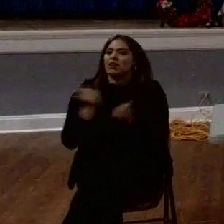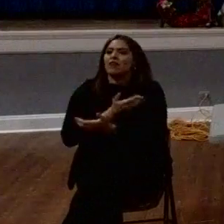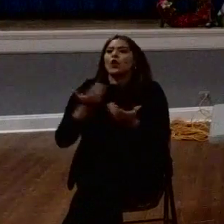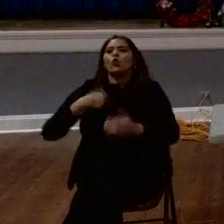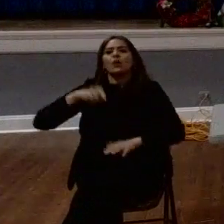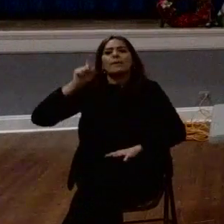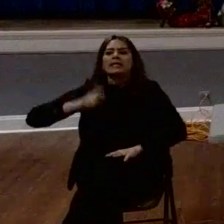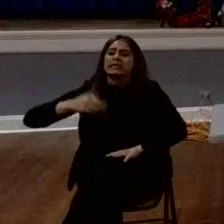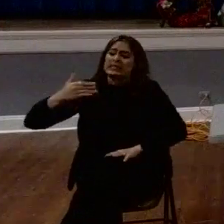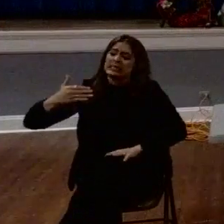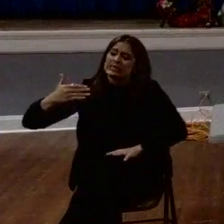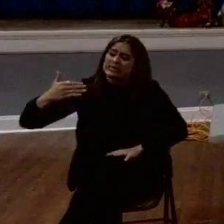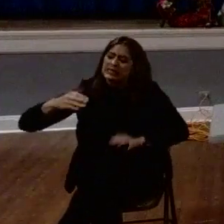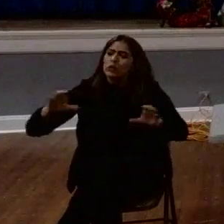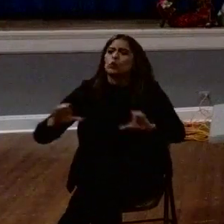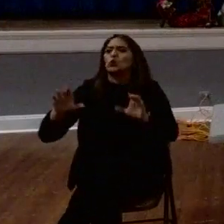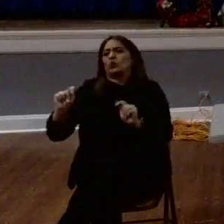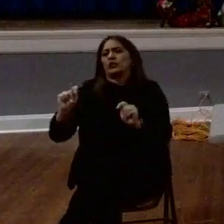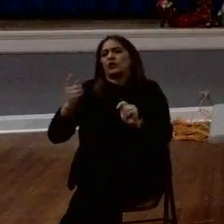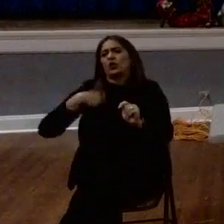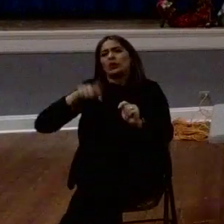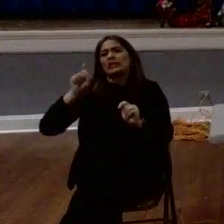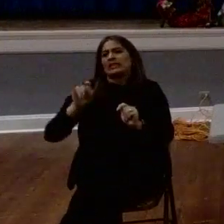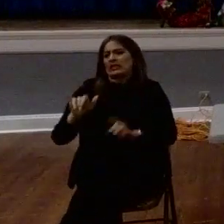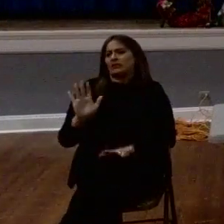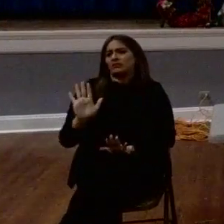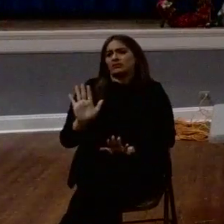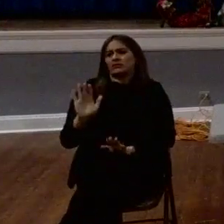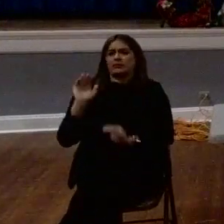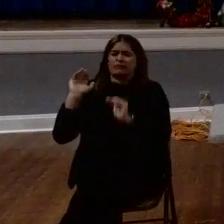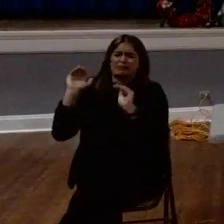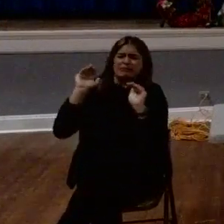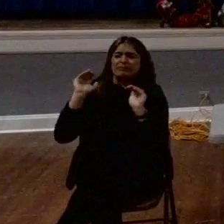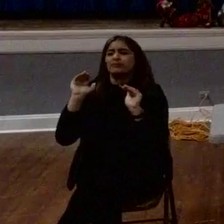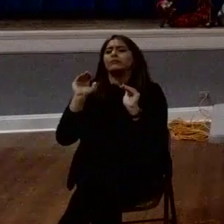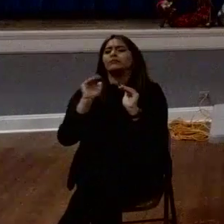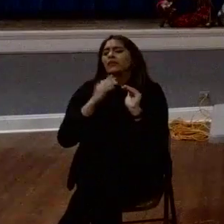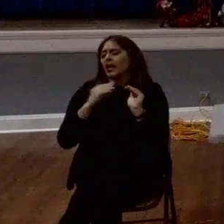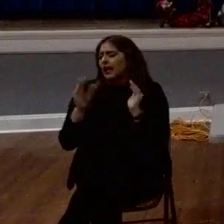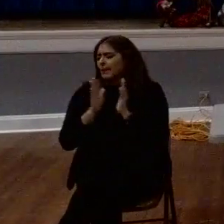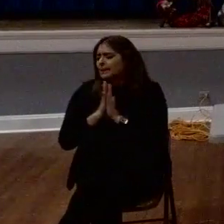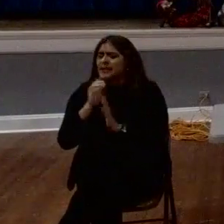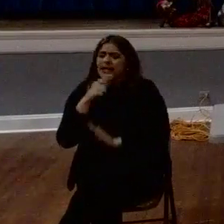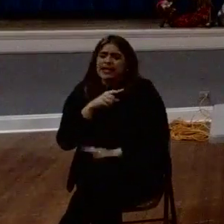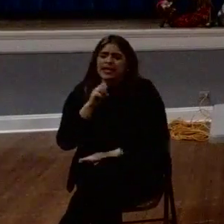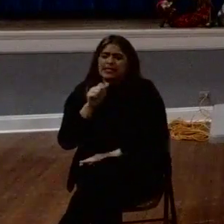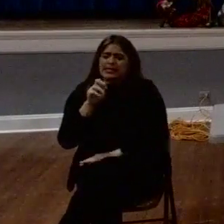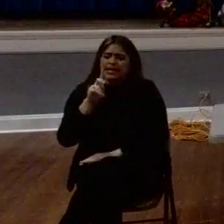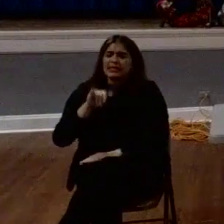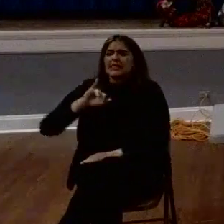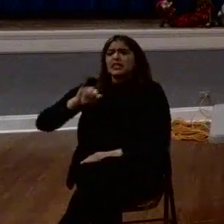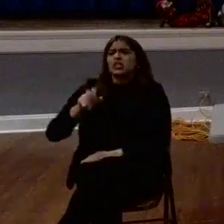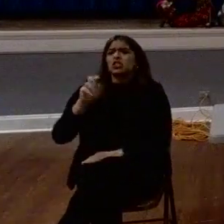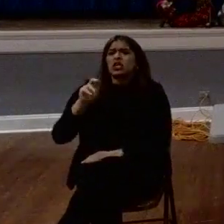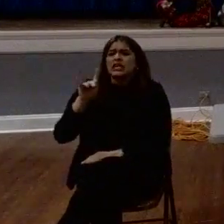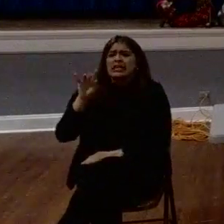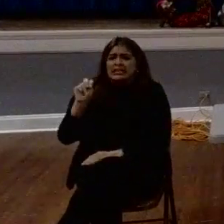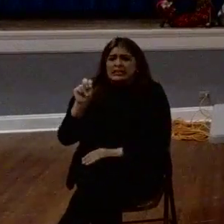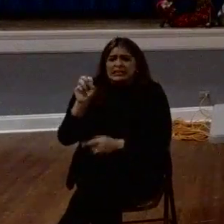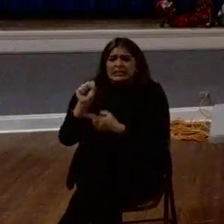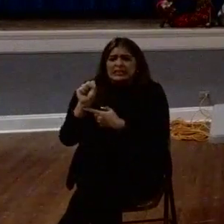the finish line, so we need that, okay? And then Sandy Jenkins. Without